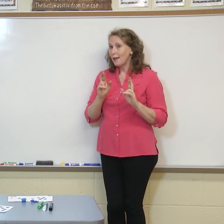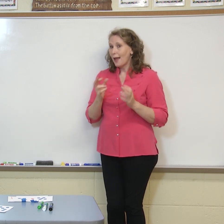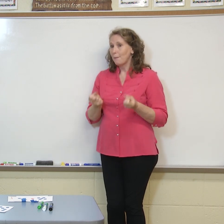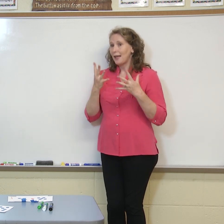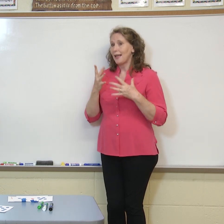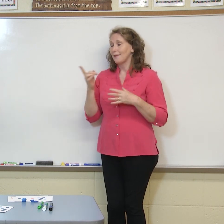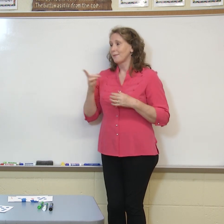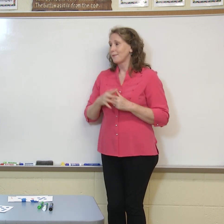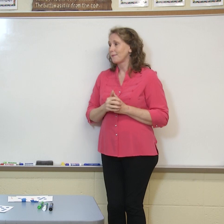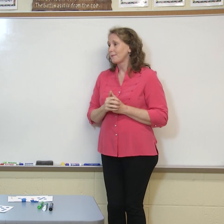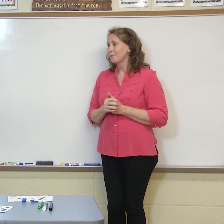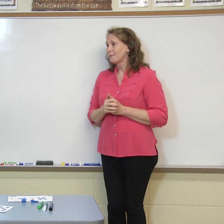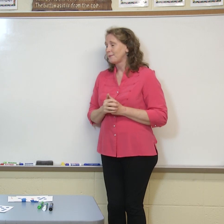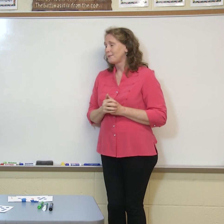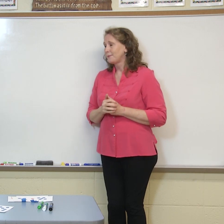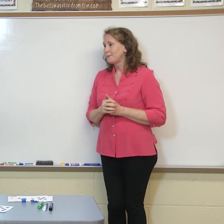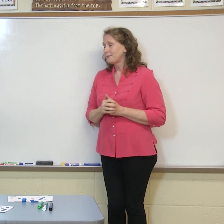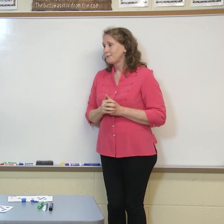look.